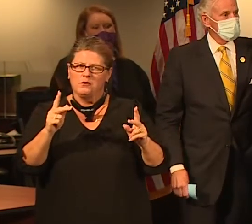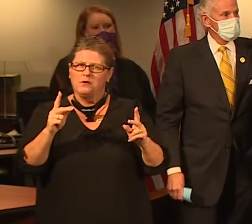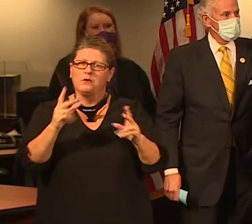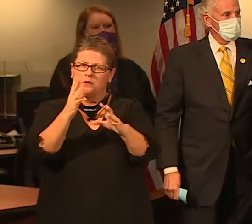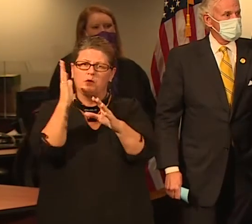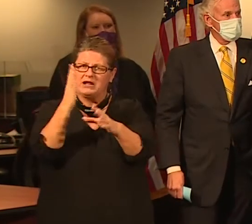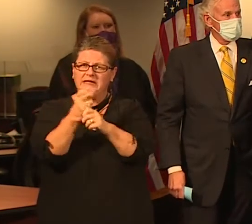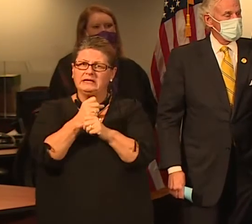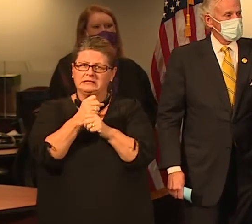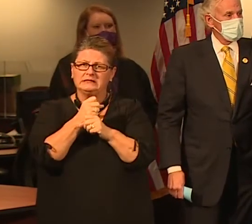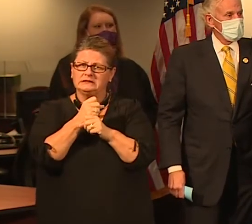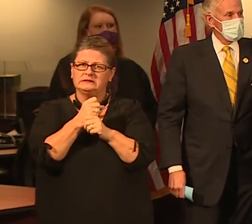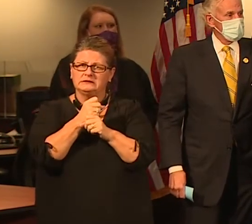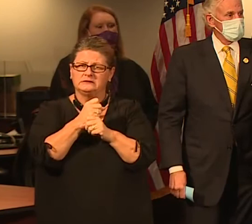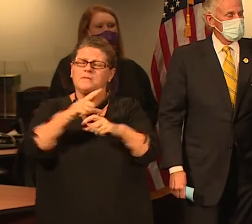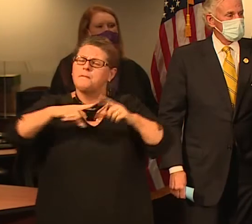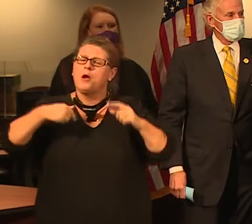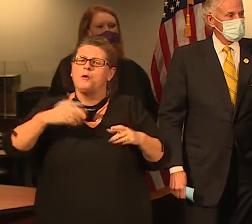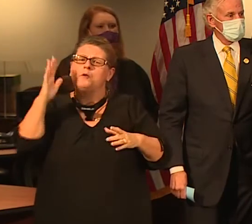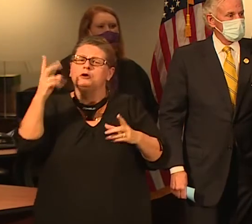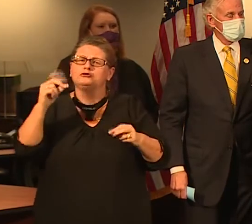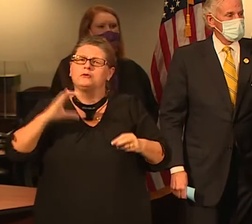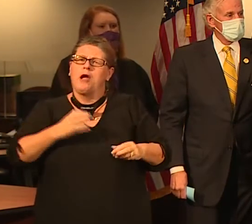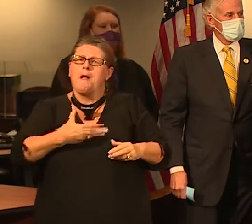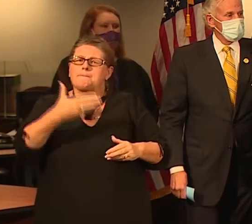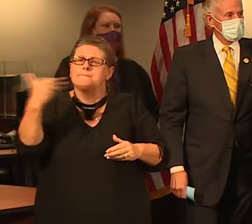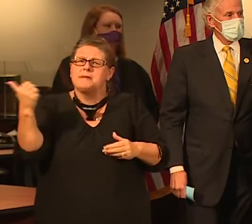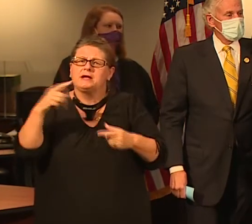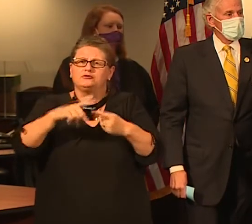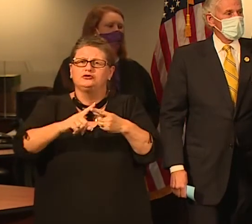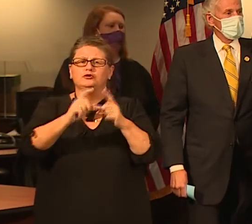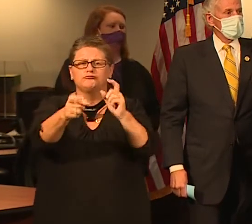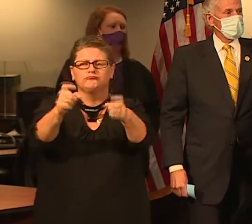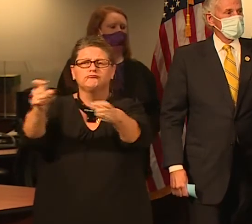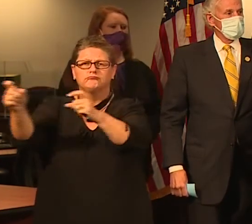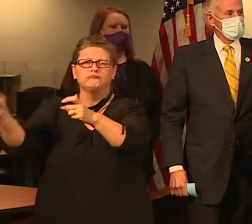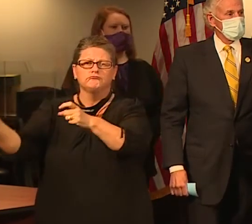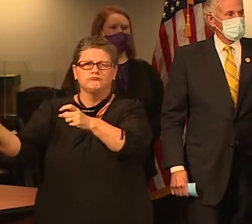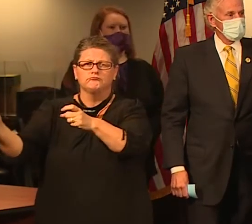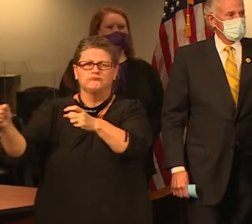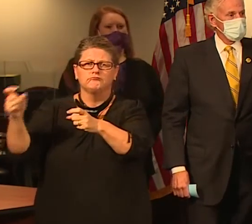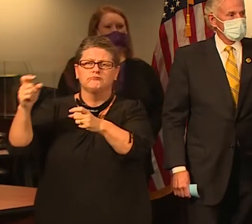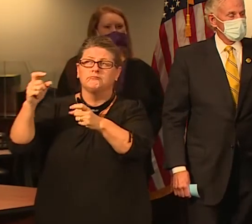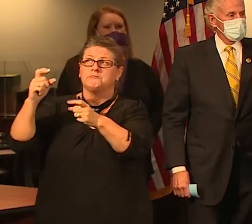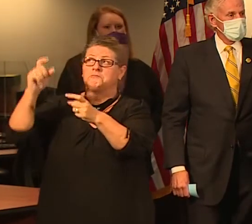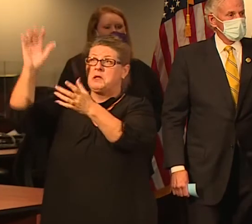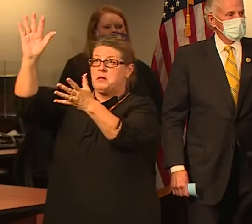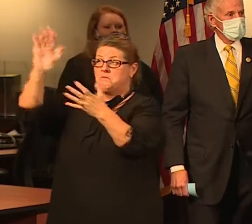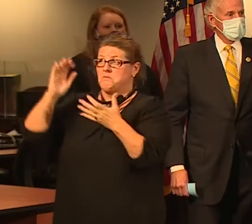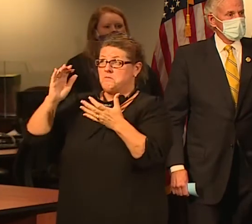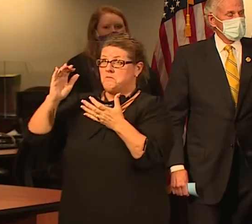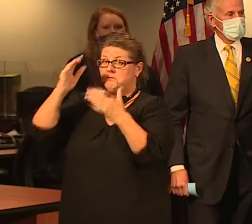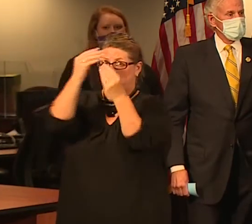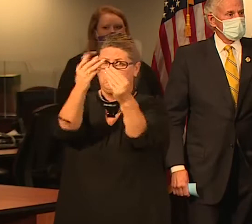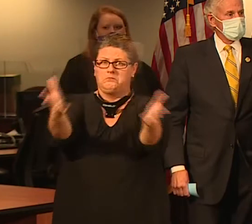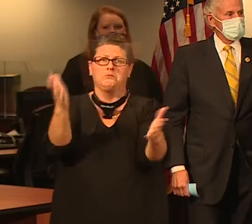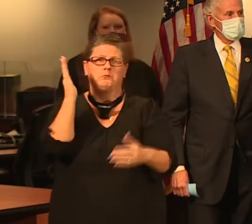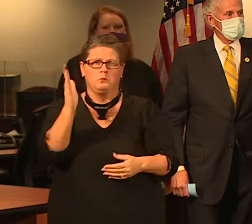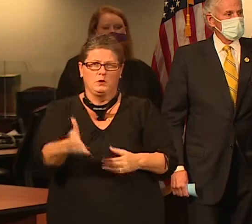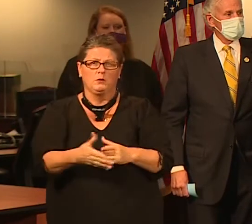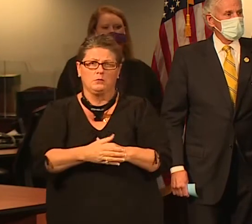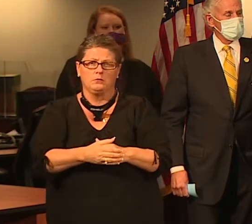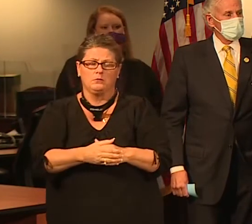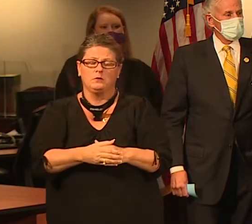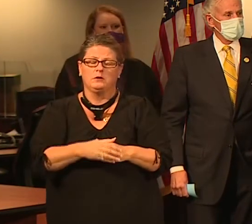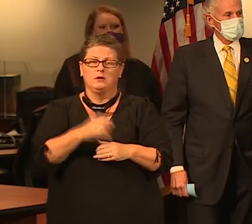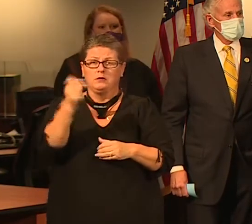receive vaccines. So we will do our best to manage expectations for when the vaccine is available. Just another point